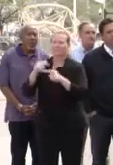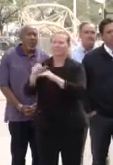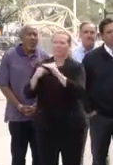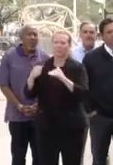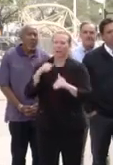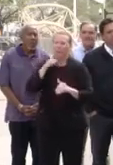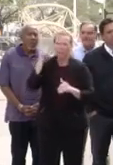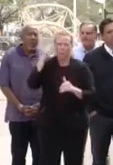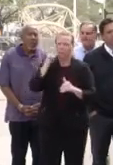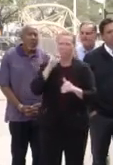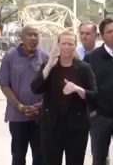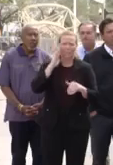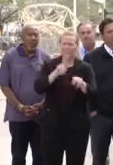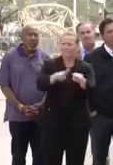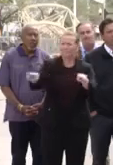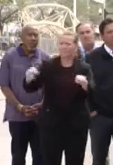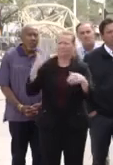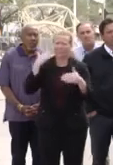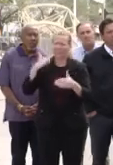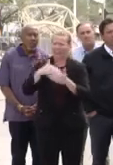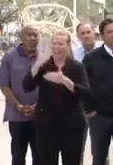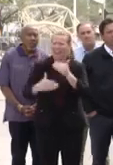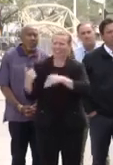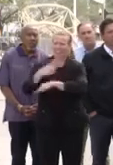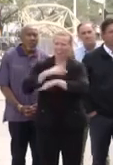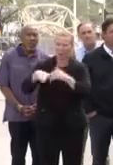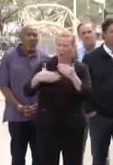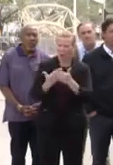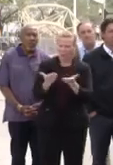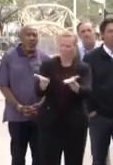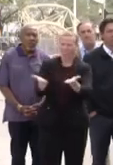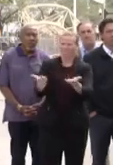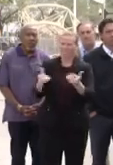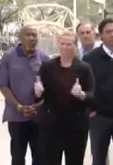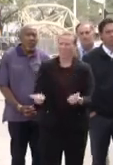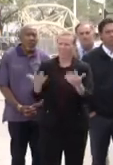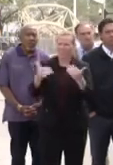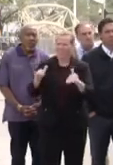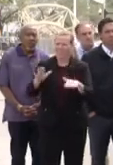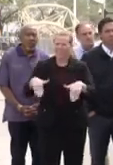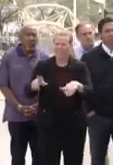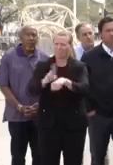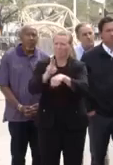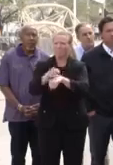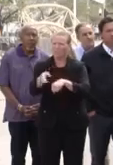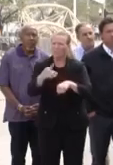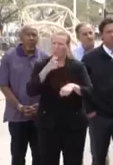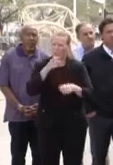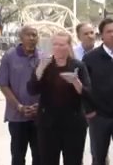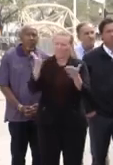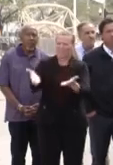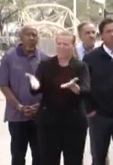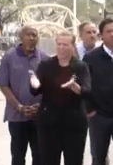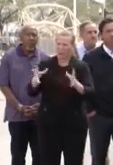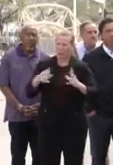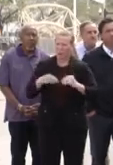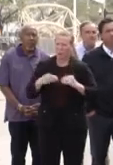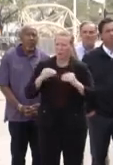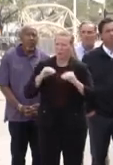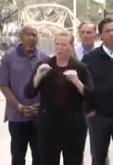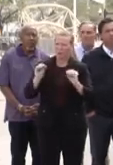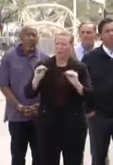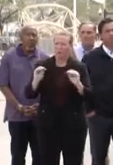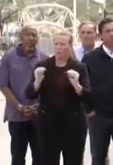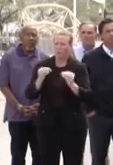But at the end of the day, all of those cots were still on the field. Those cots would still be used. Whoever's they were, we didn't. No money was wasted. So,